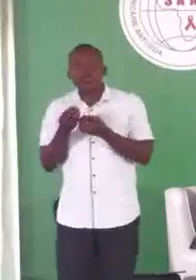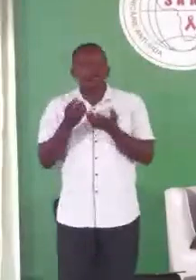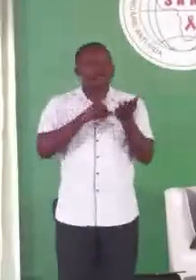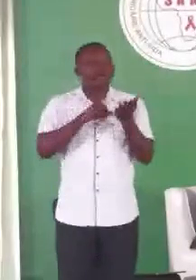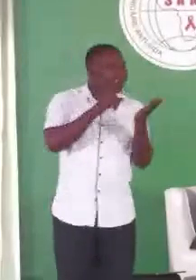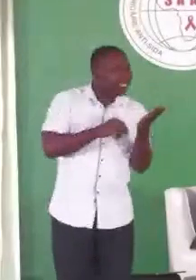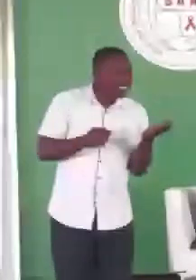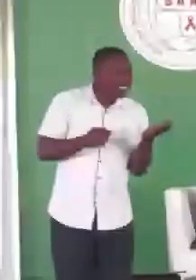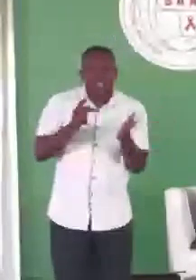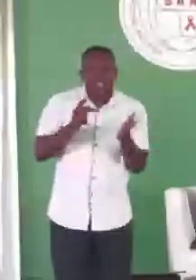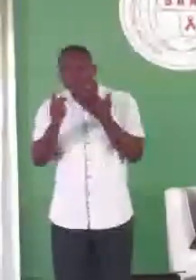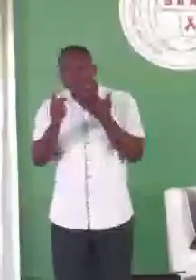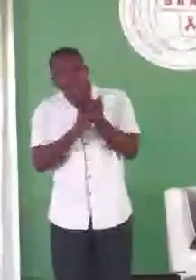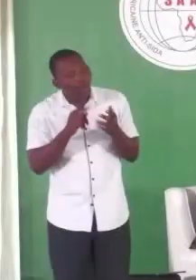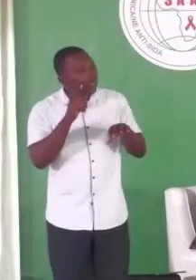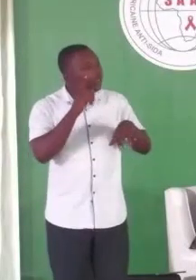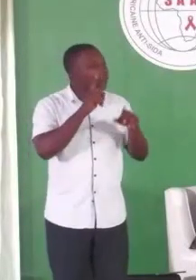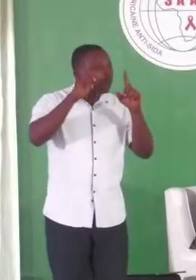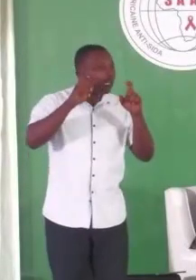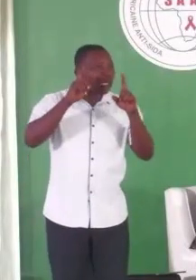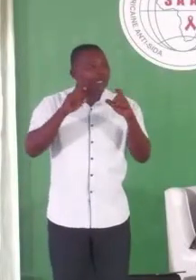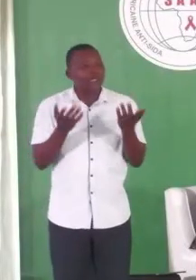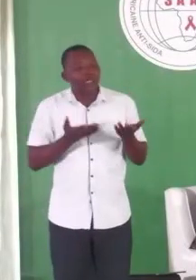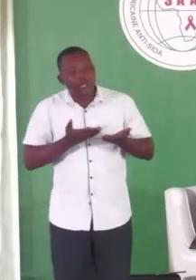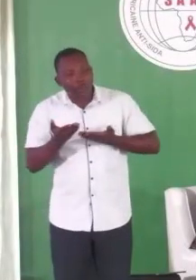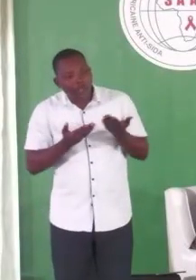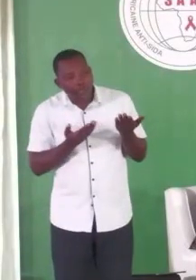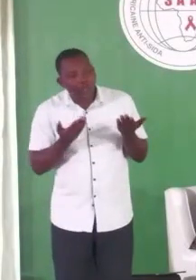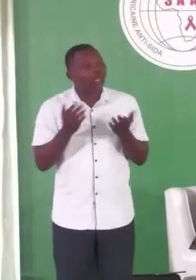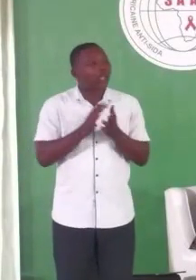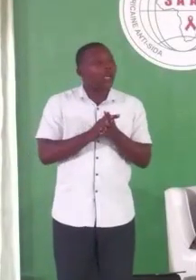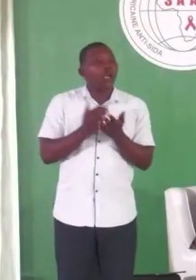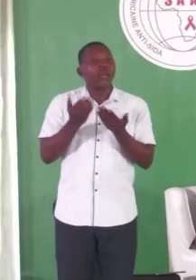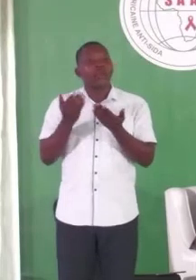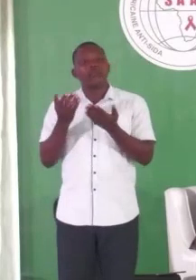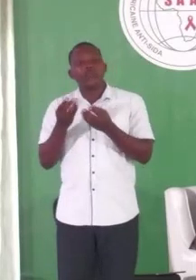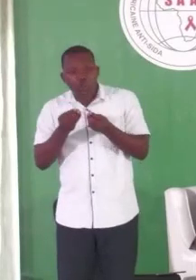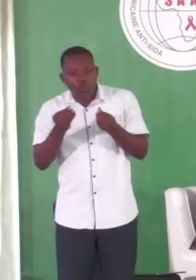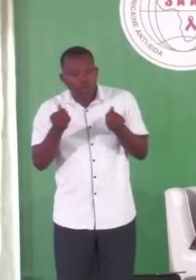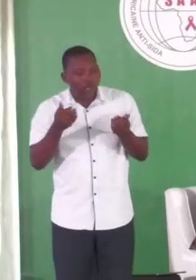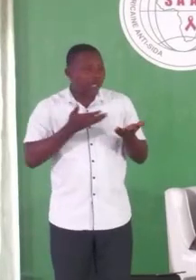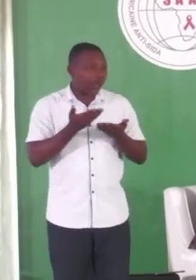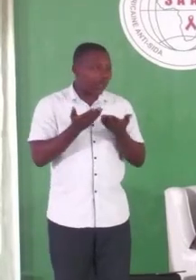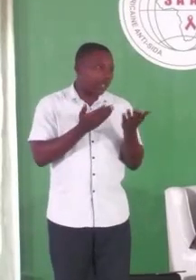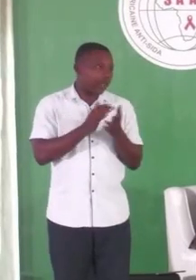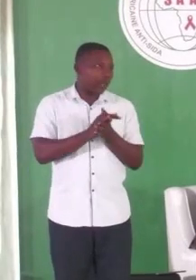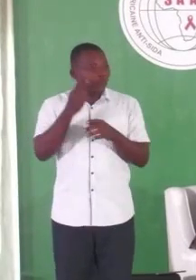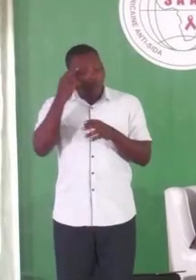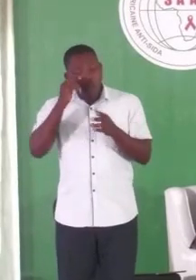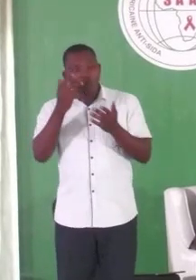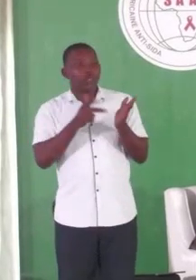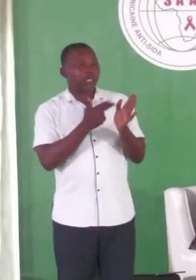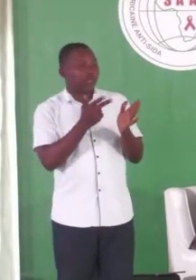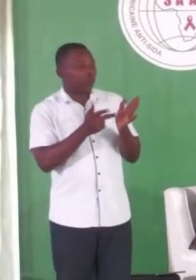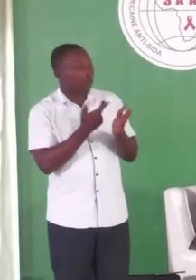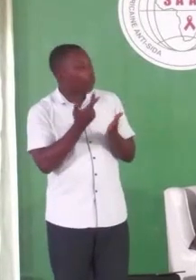of testing services, and coverage of treatment services for HIV, syphilis, and Hep B.